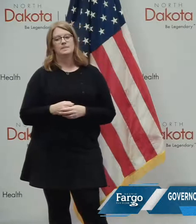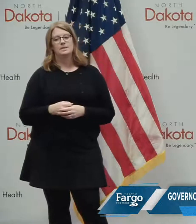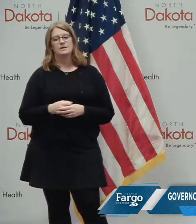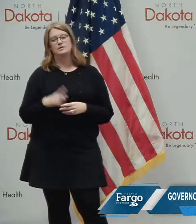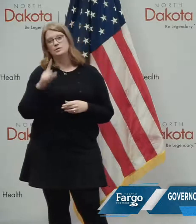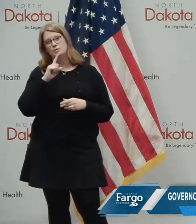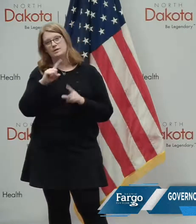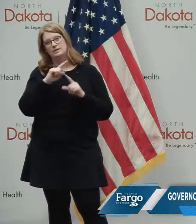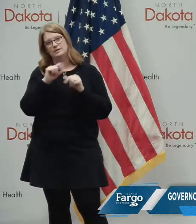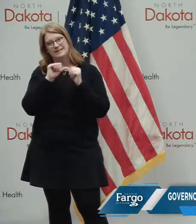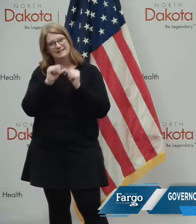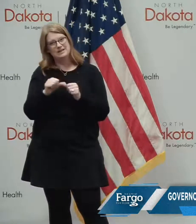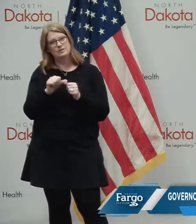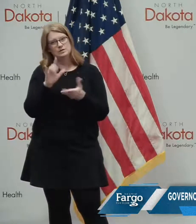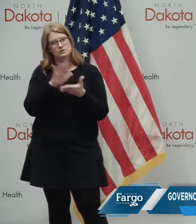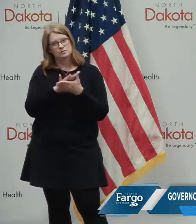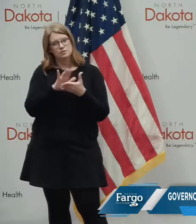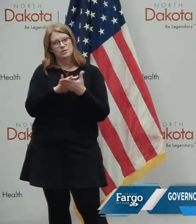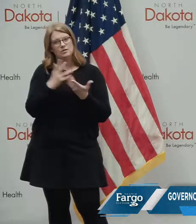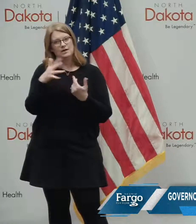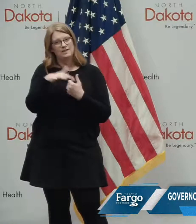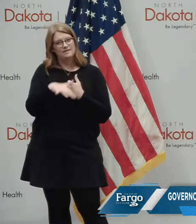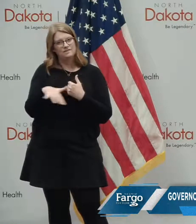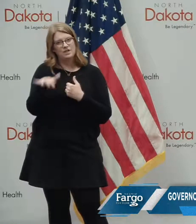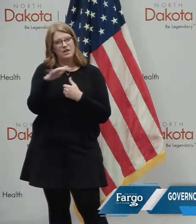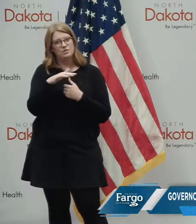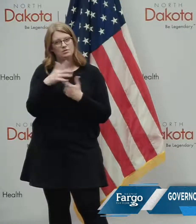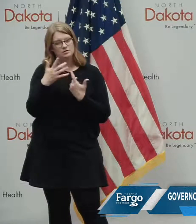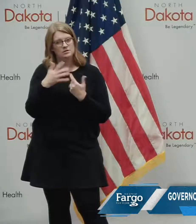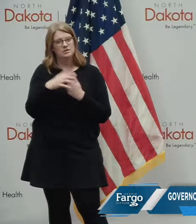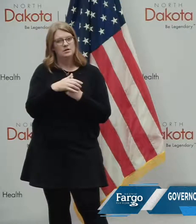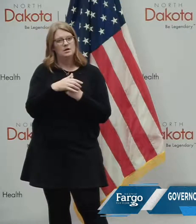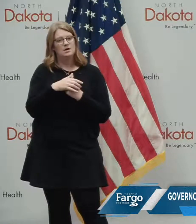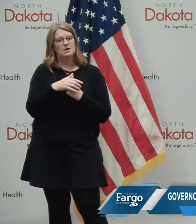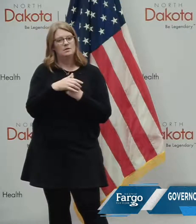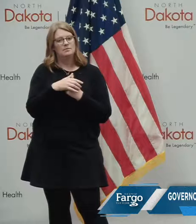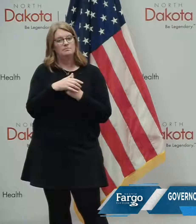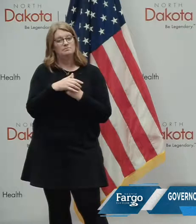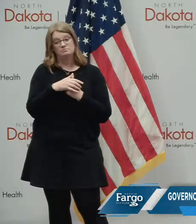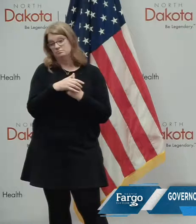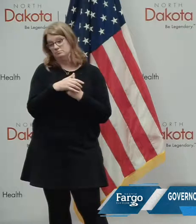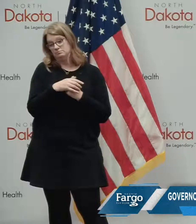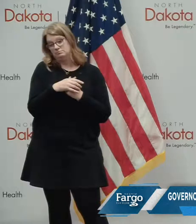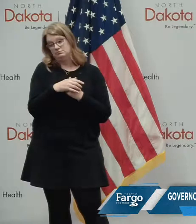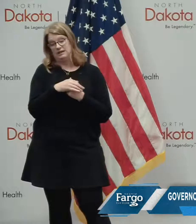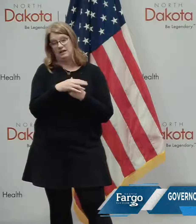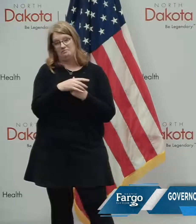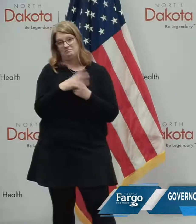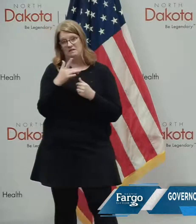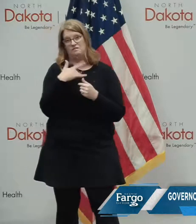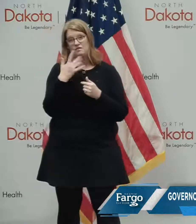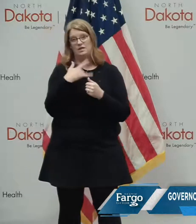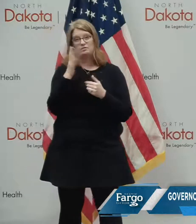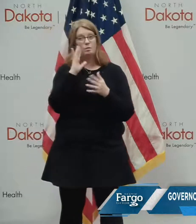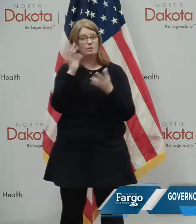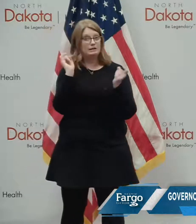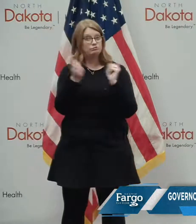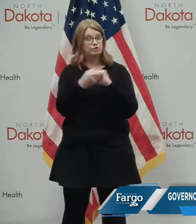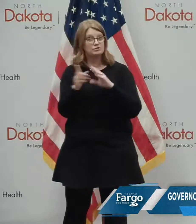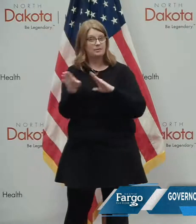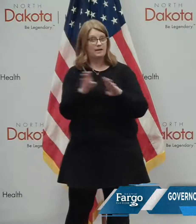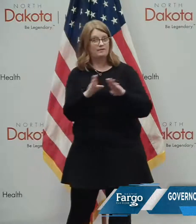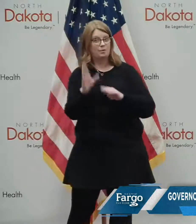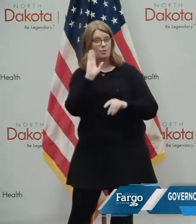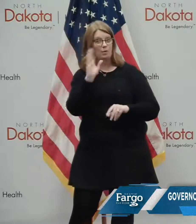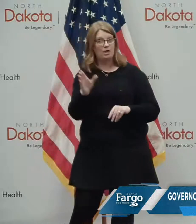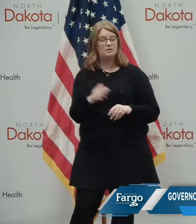in school and on the field or on the court. There's a big incentive to do it. I think we're going to see a change in behavior, and if we got